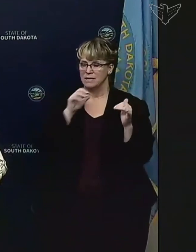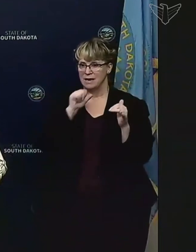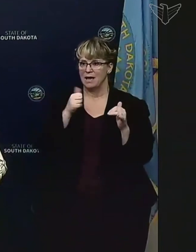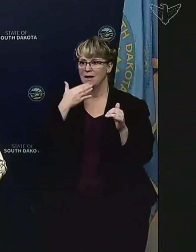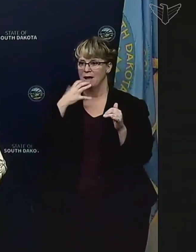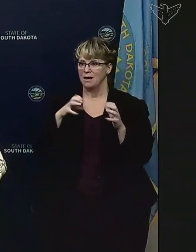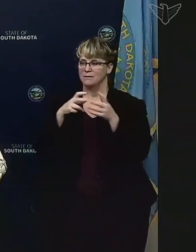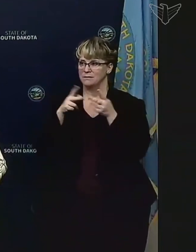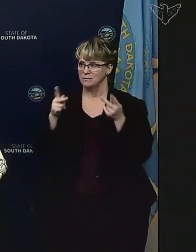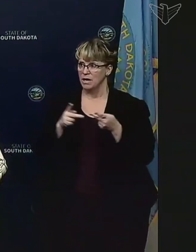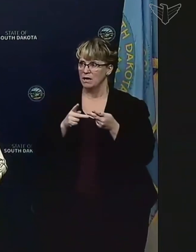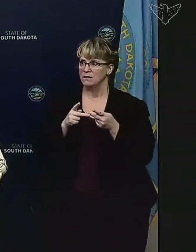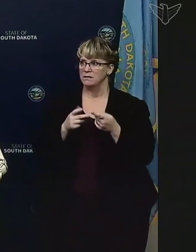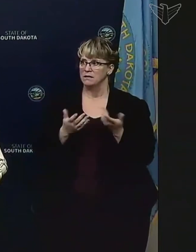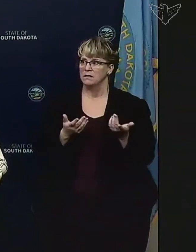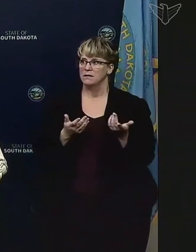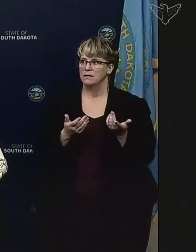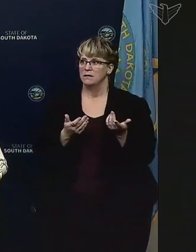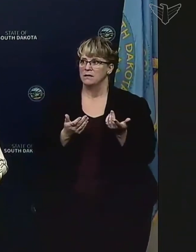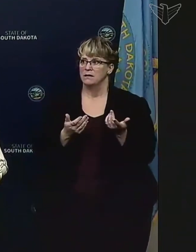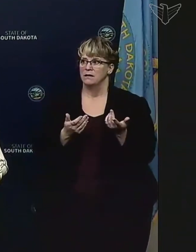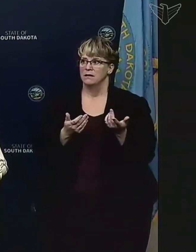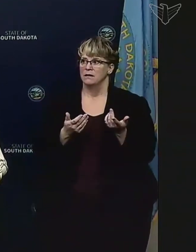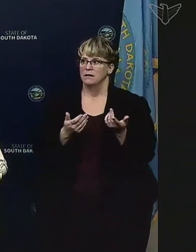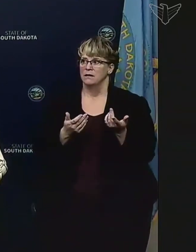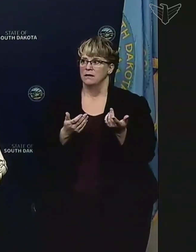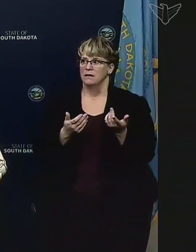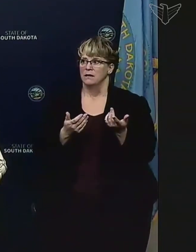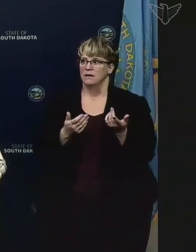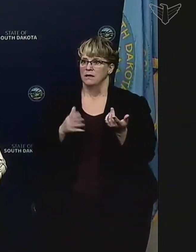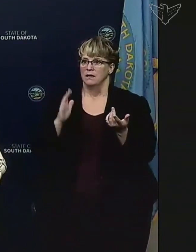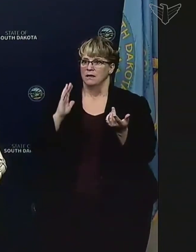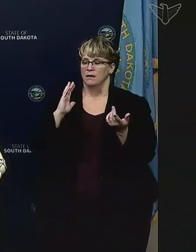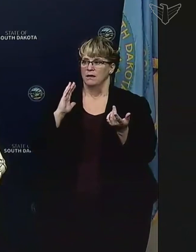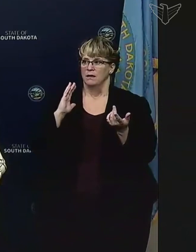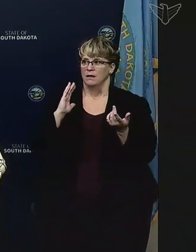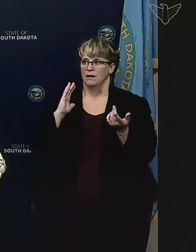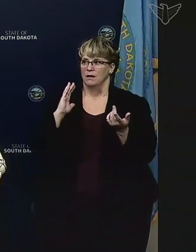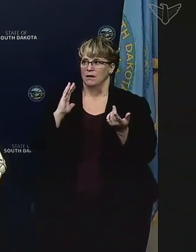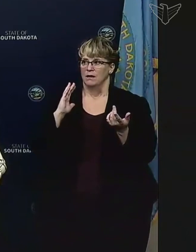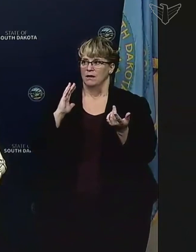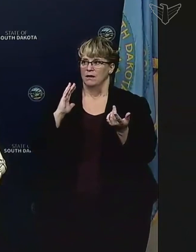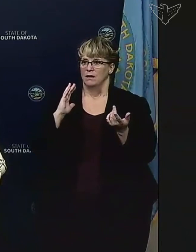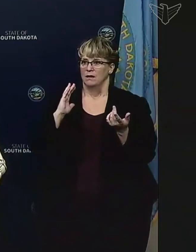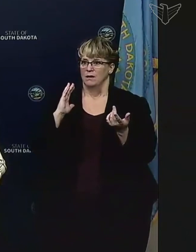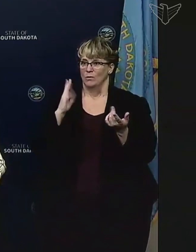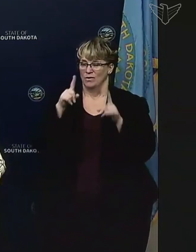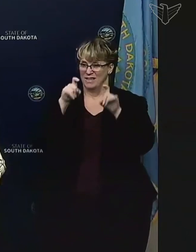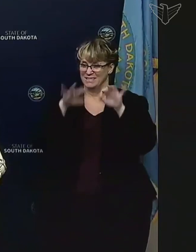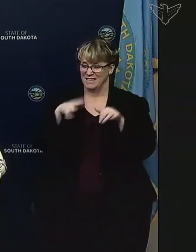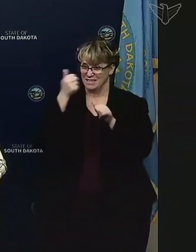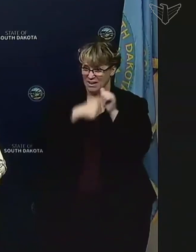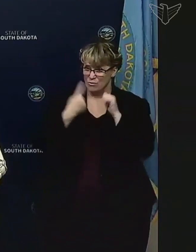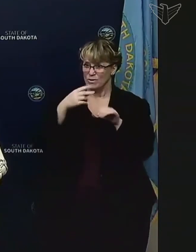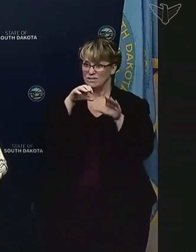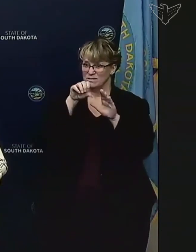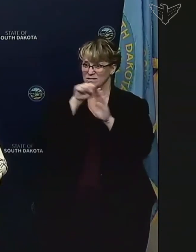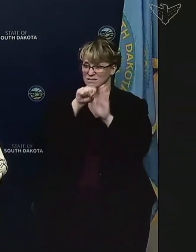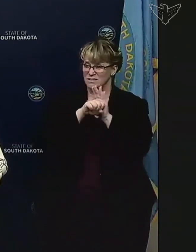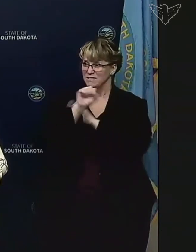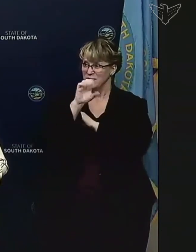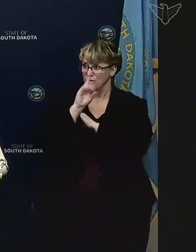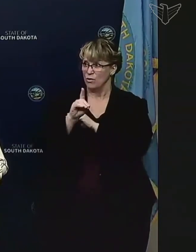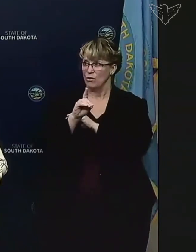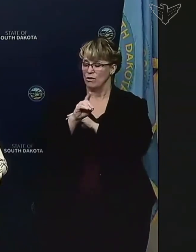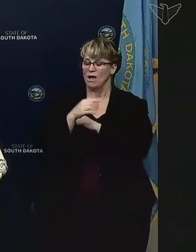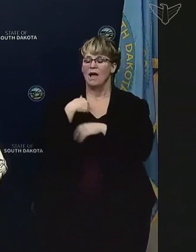hotspots to? Are they going to try to test everybody? I realize that is not the case now, and it's not going,